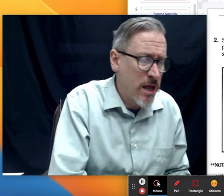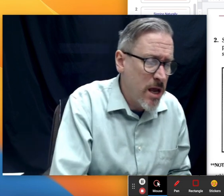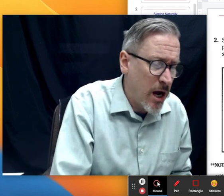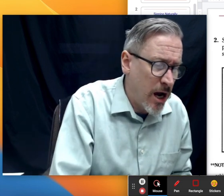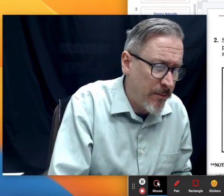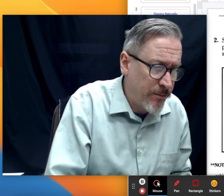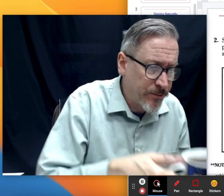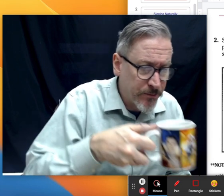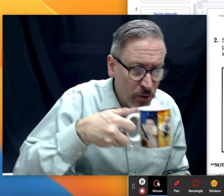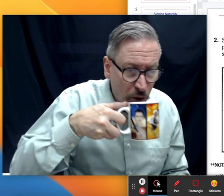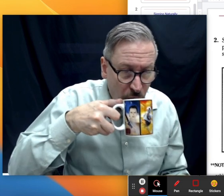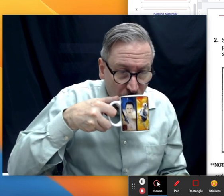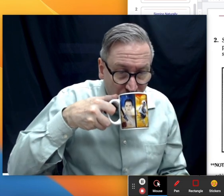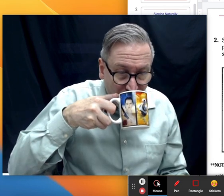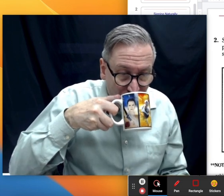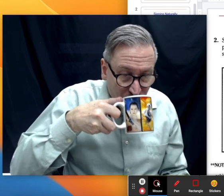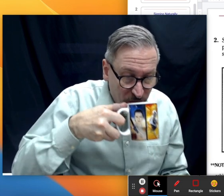that.